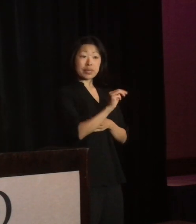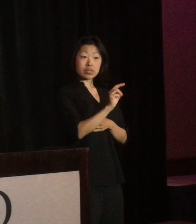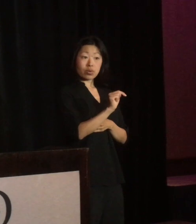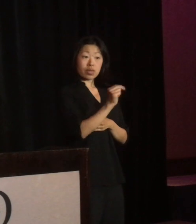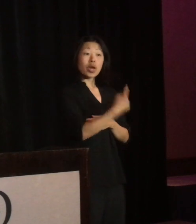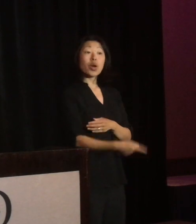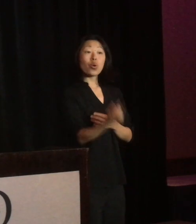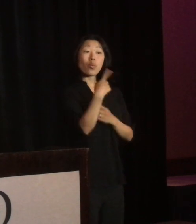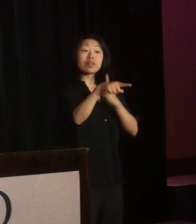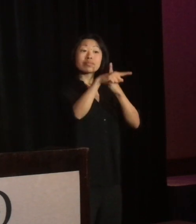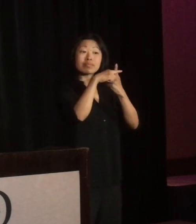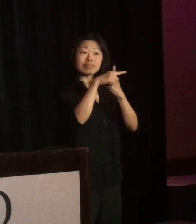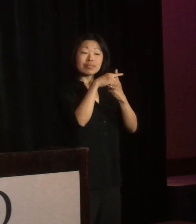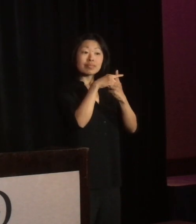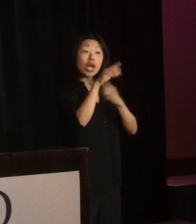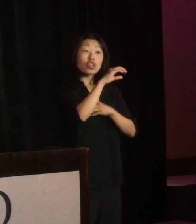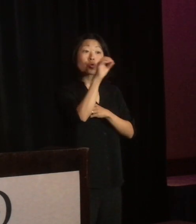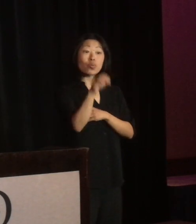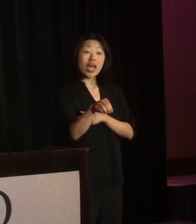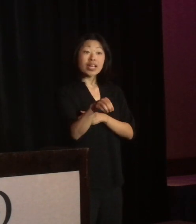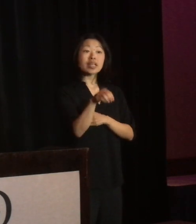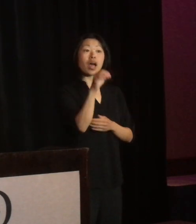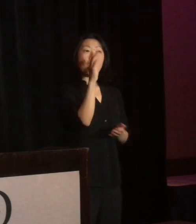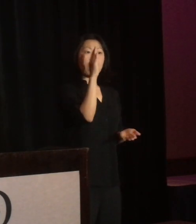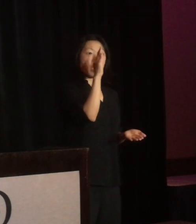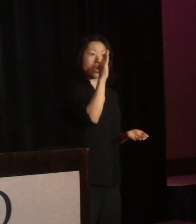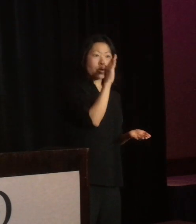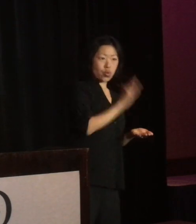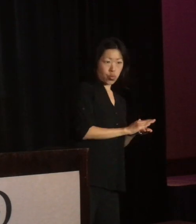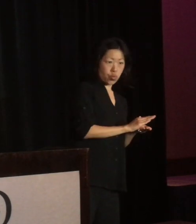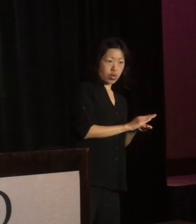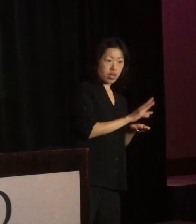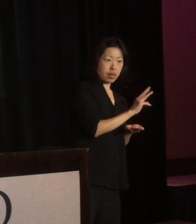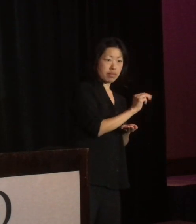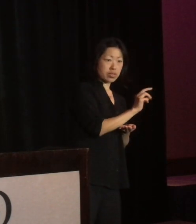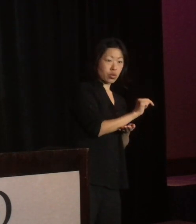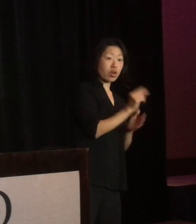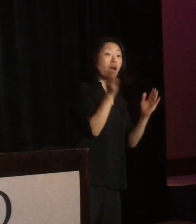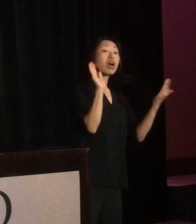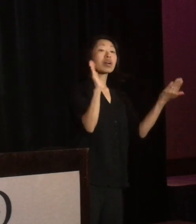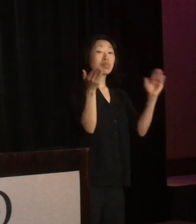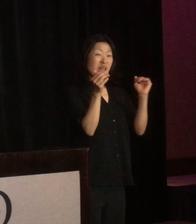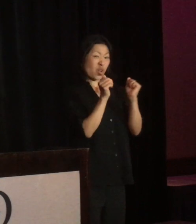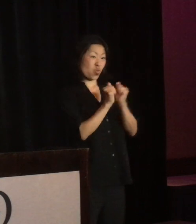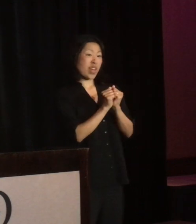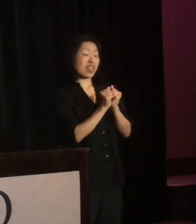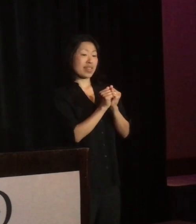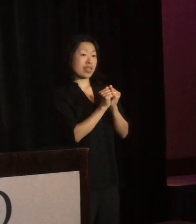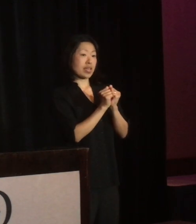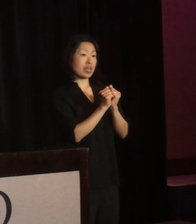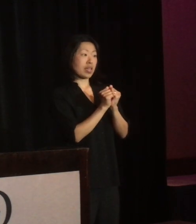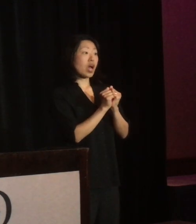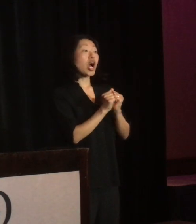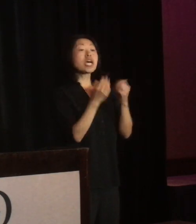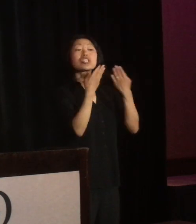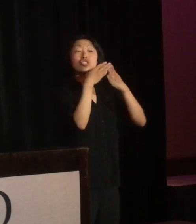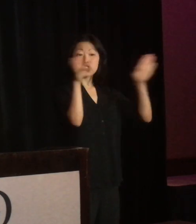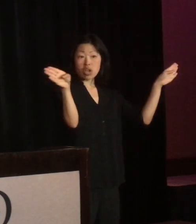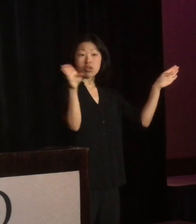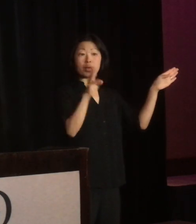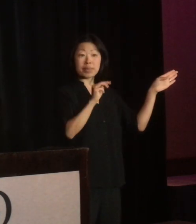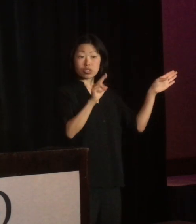of adoptee suicide is much, much, much lower in Minnesota than the rate of suicide in Minnesota, which is going up quite a